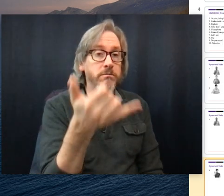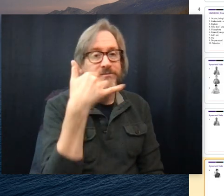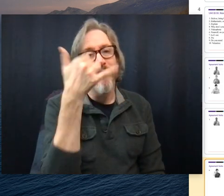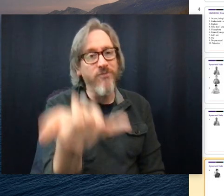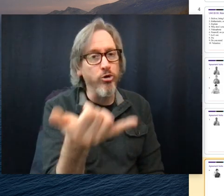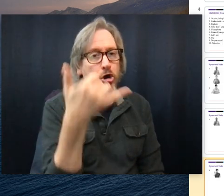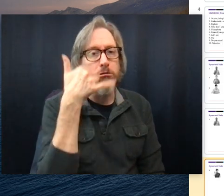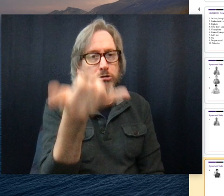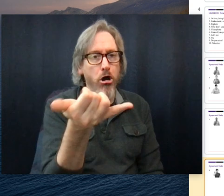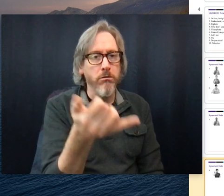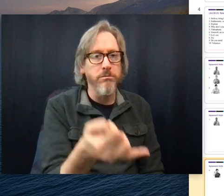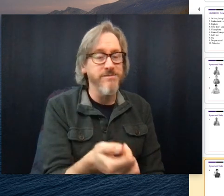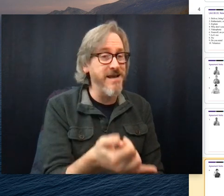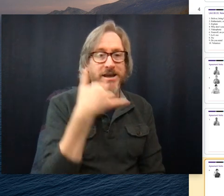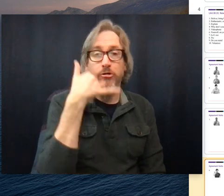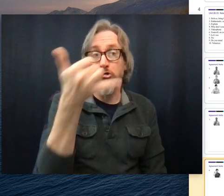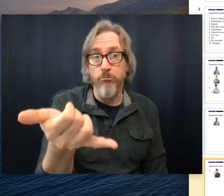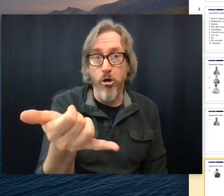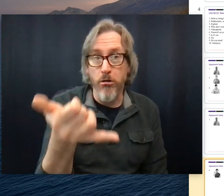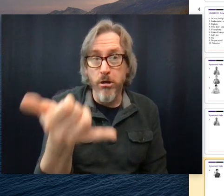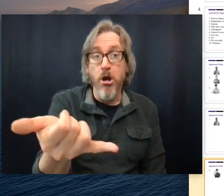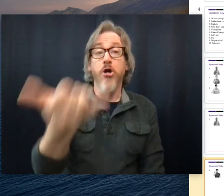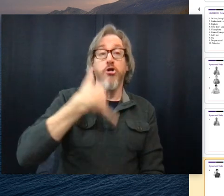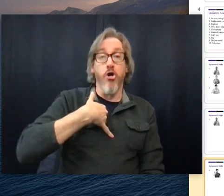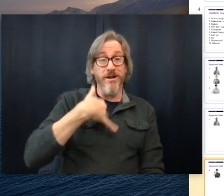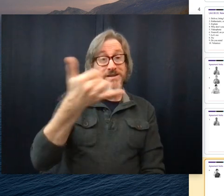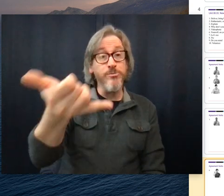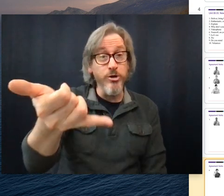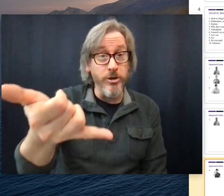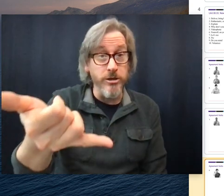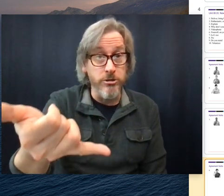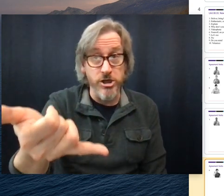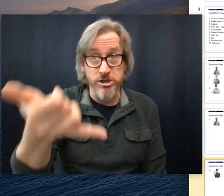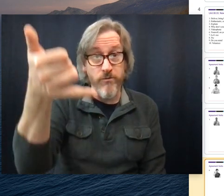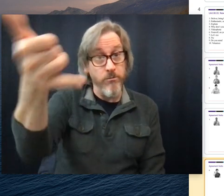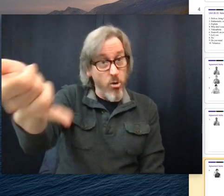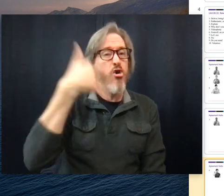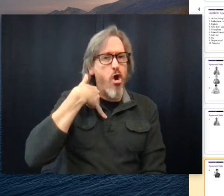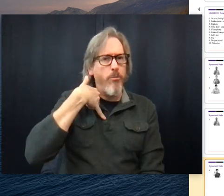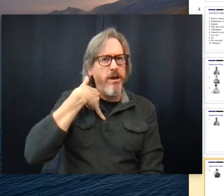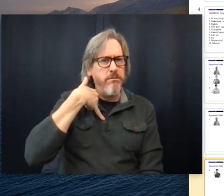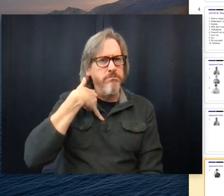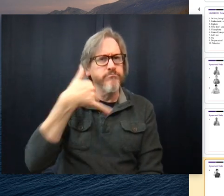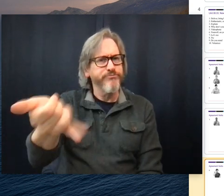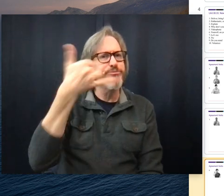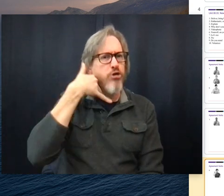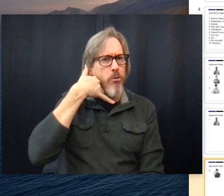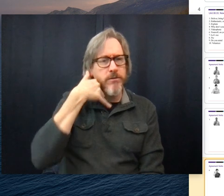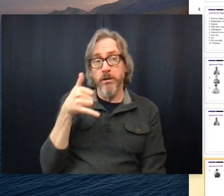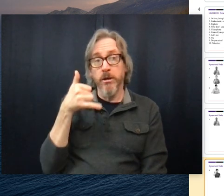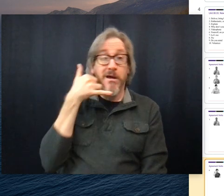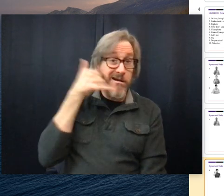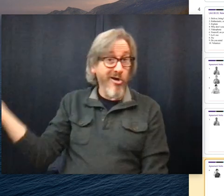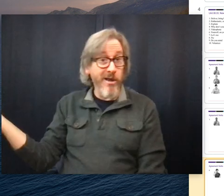Call. Phone call, same thing, call. Now this one you can just go from call me,